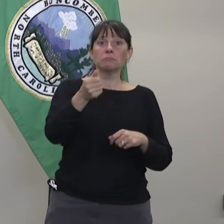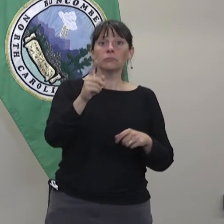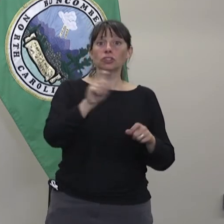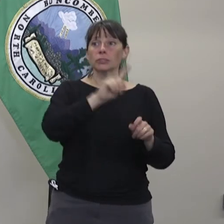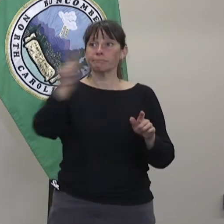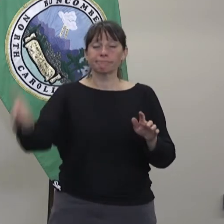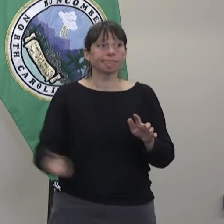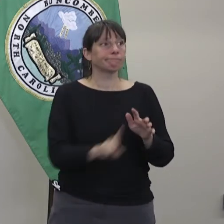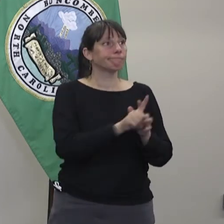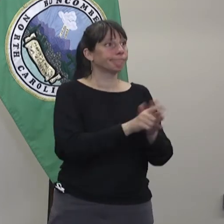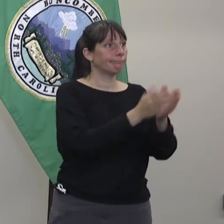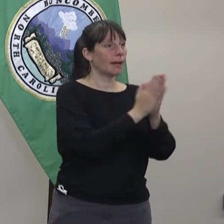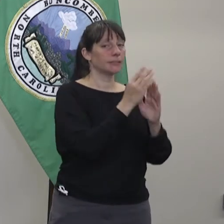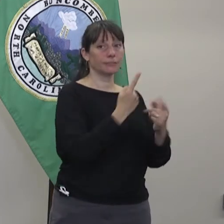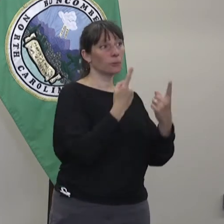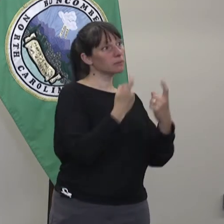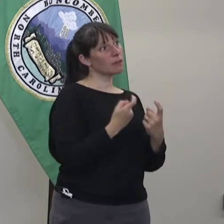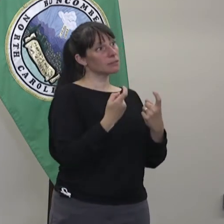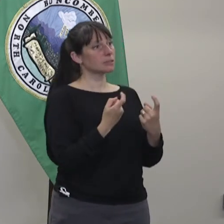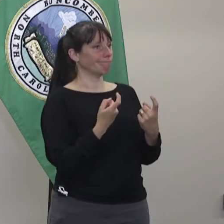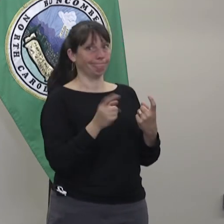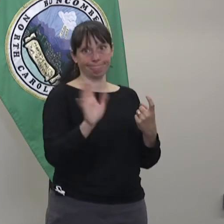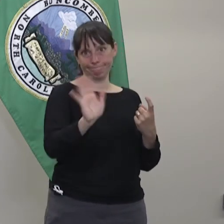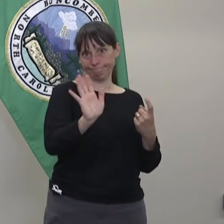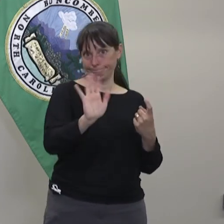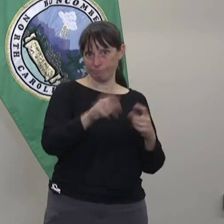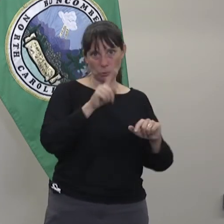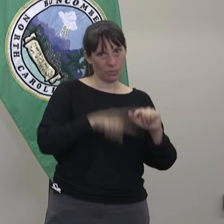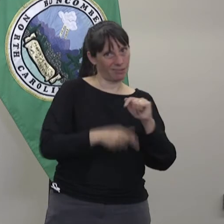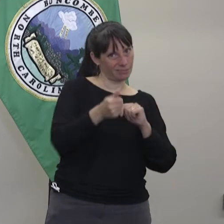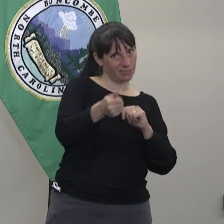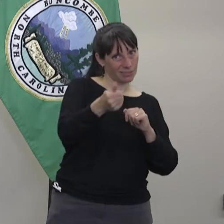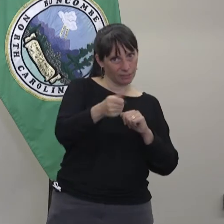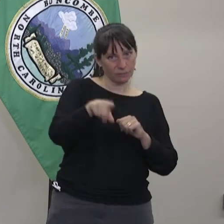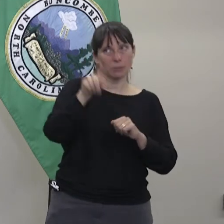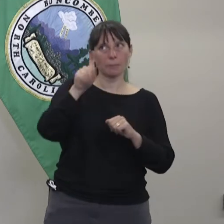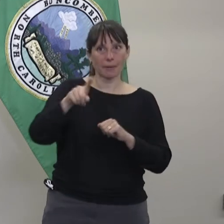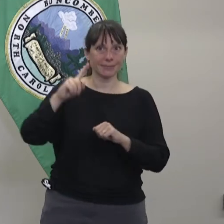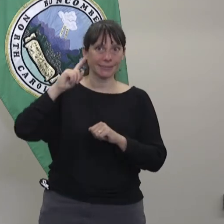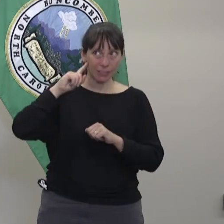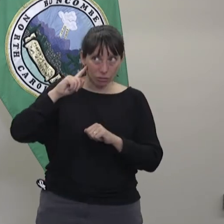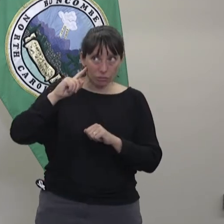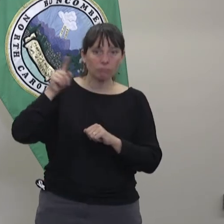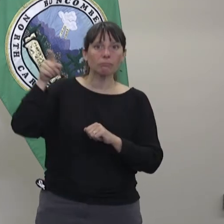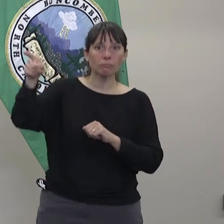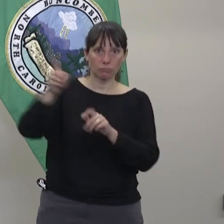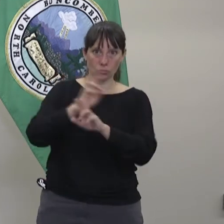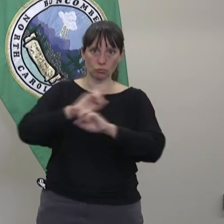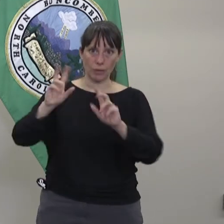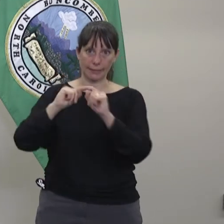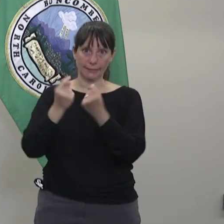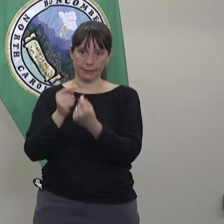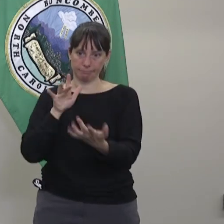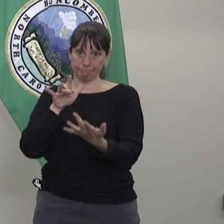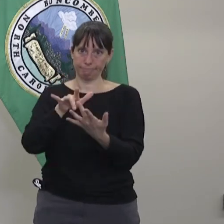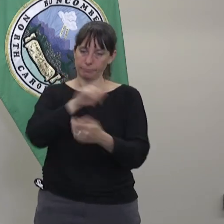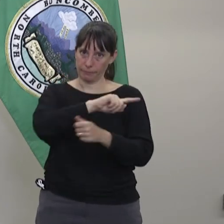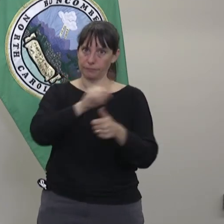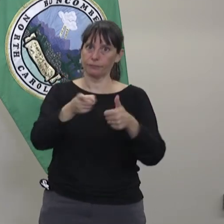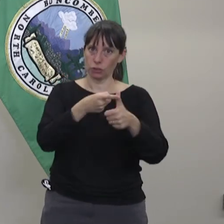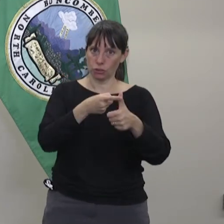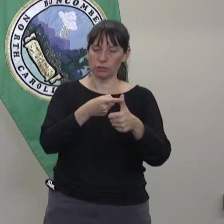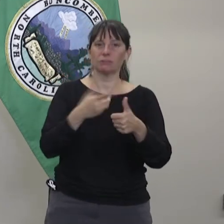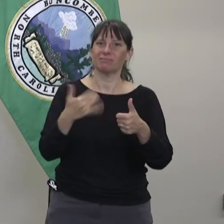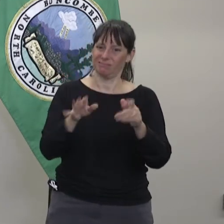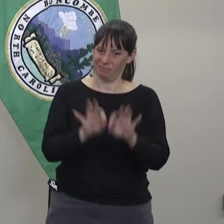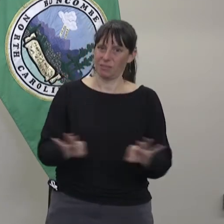appointment time. This is especially important over the weekend at the Sunday site. If you do not receive